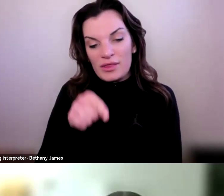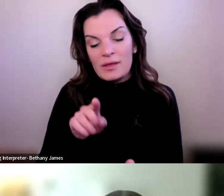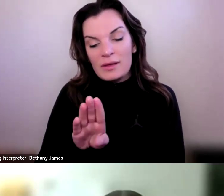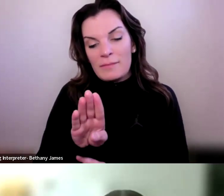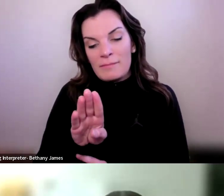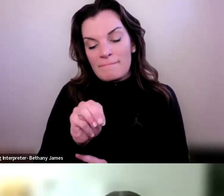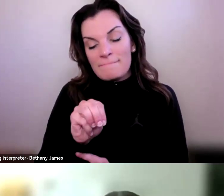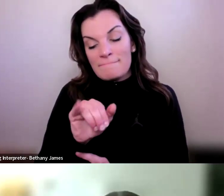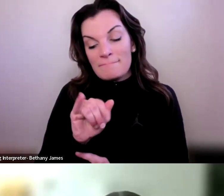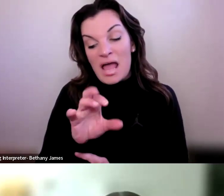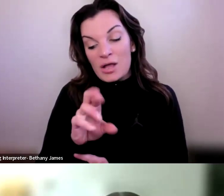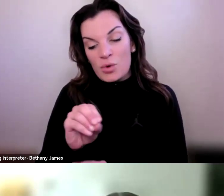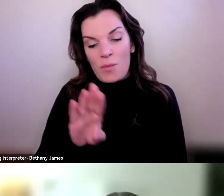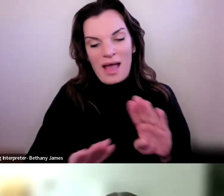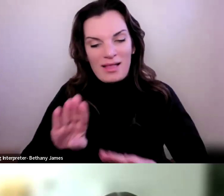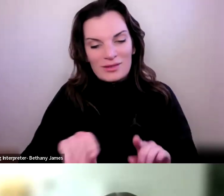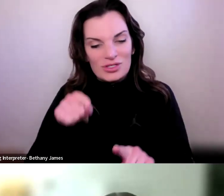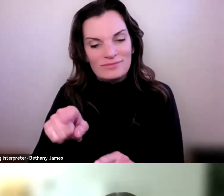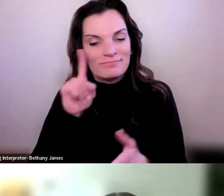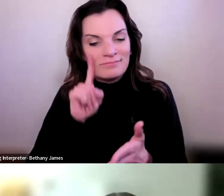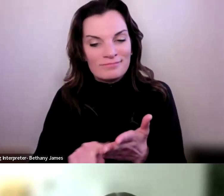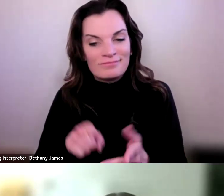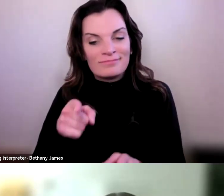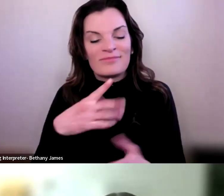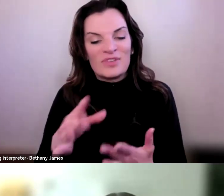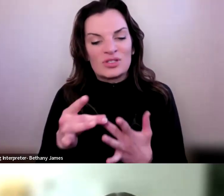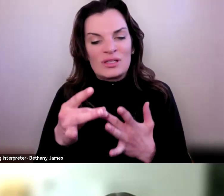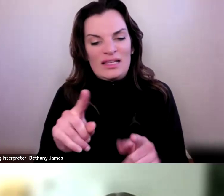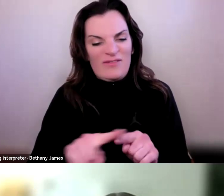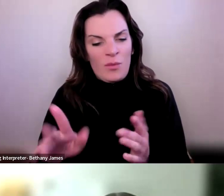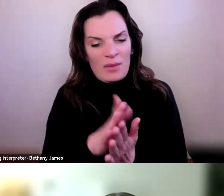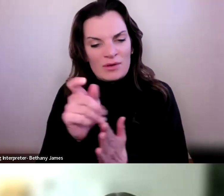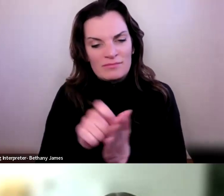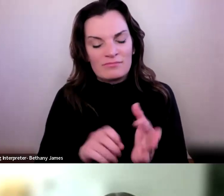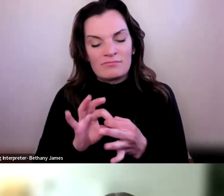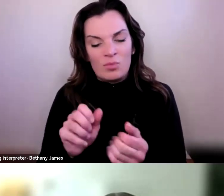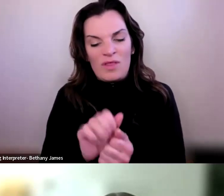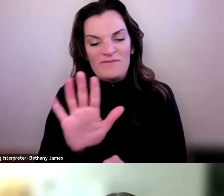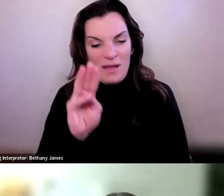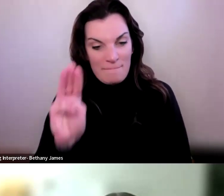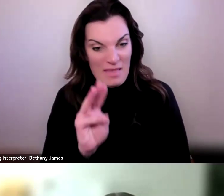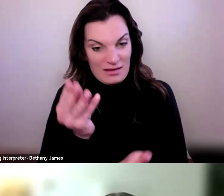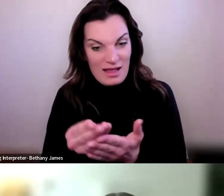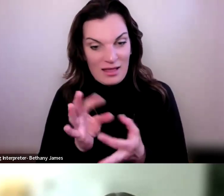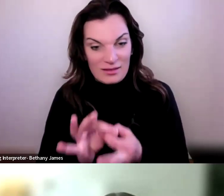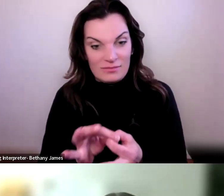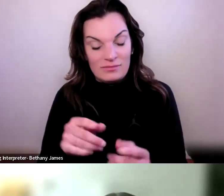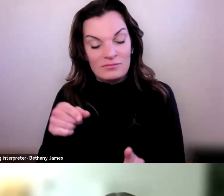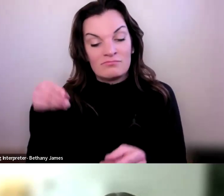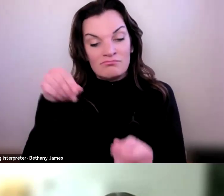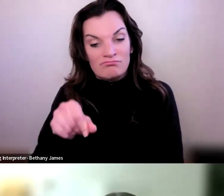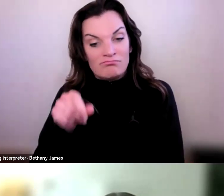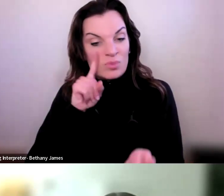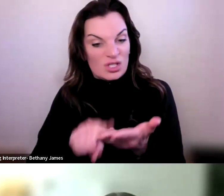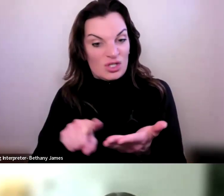Microbiology. She's coordinated a patient-led biomedical research fund of $5 million towards long COVID and associated conditions,